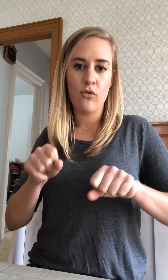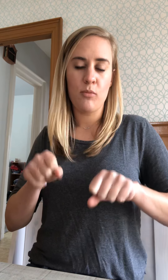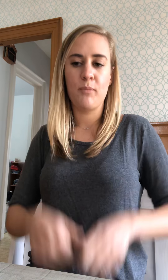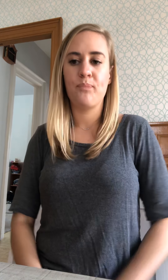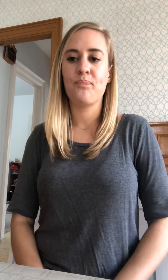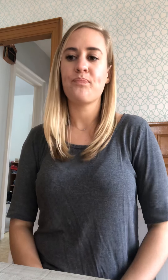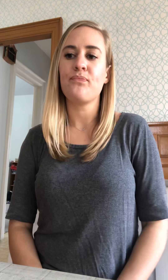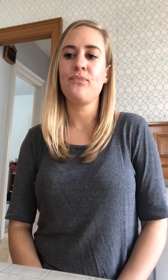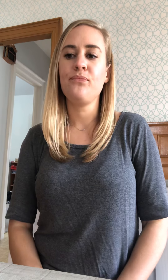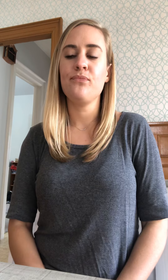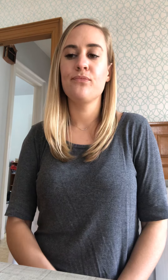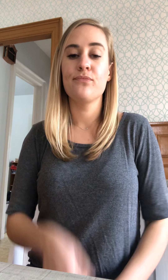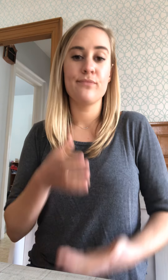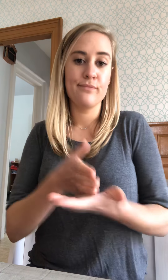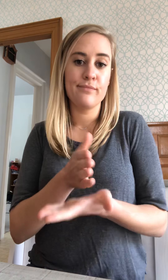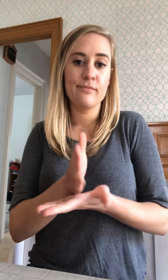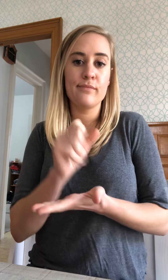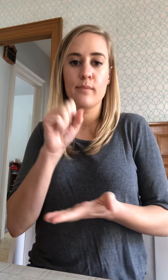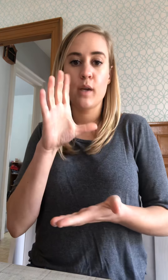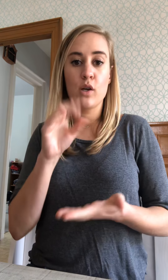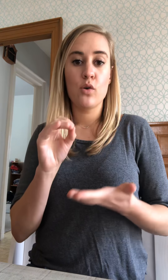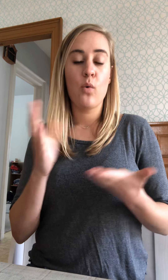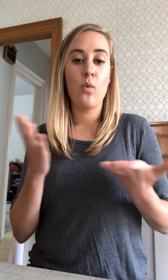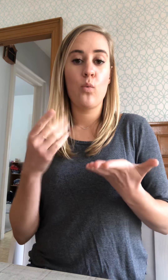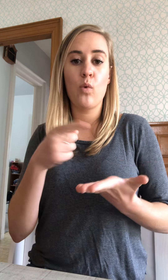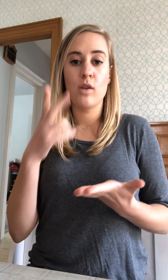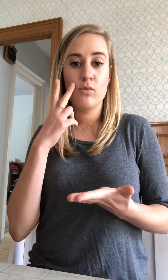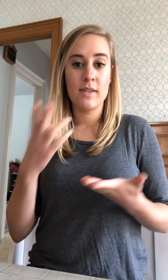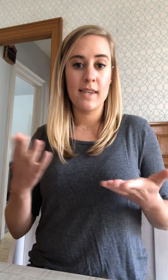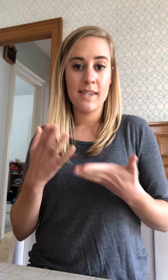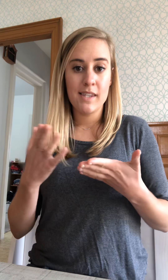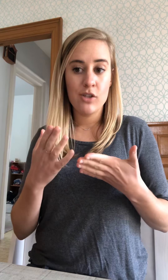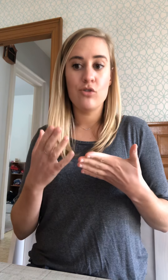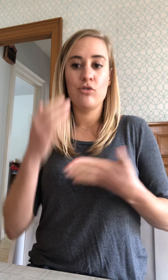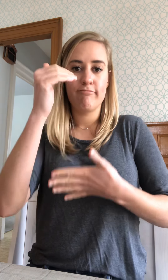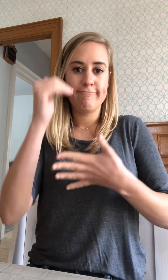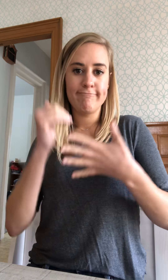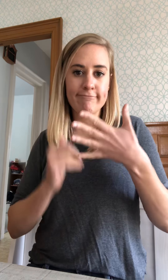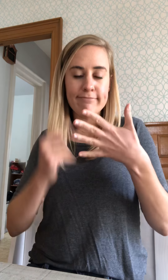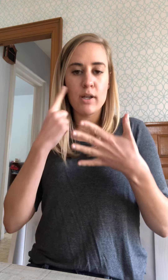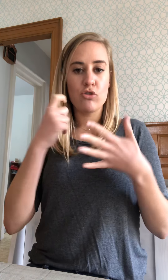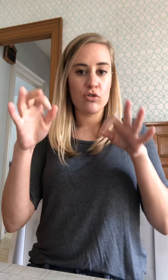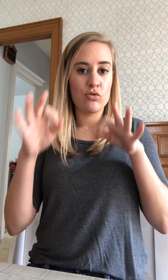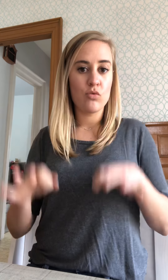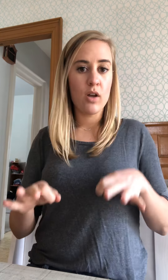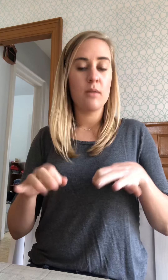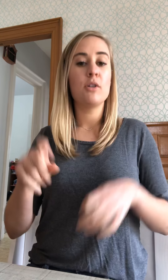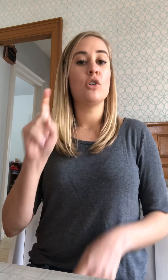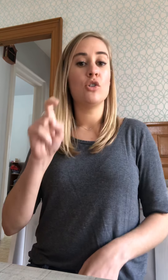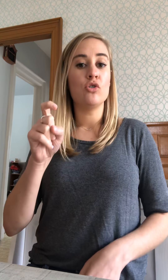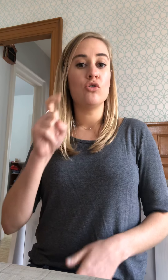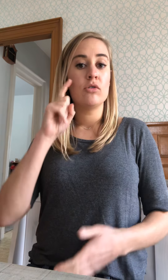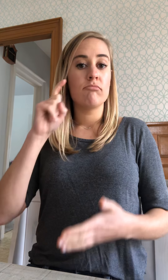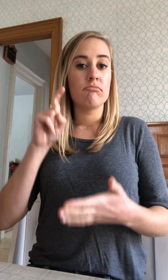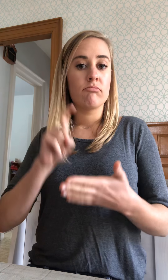All right, so what you see here is pretty much what I've just described. It should be noted that compound